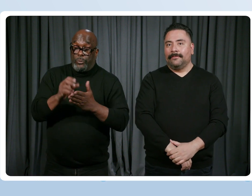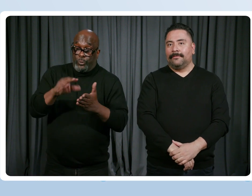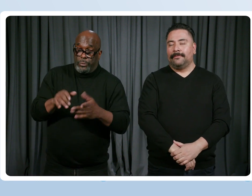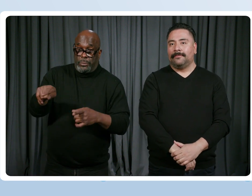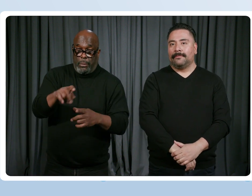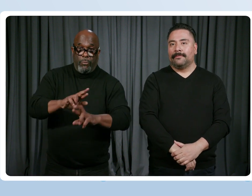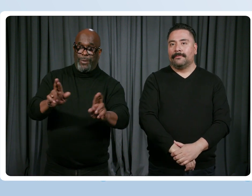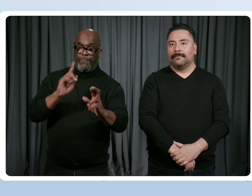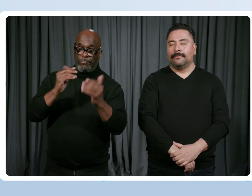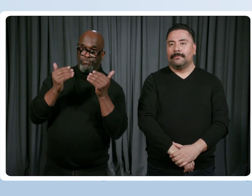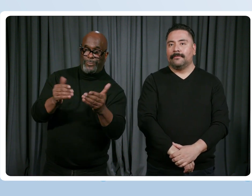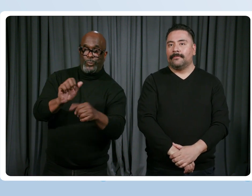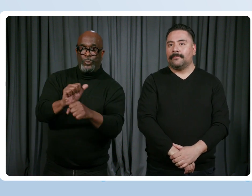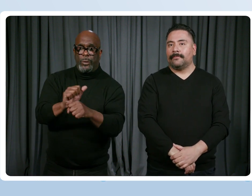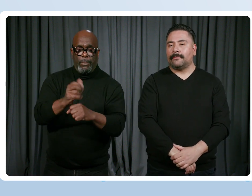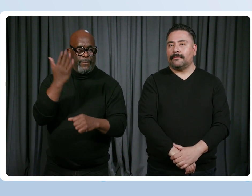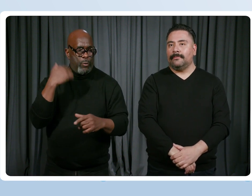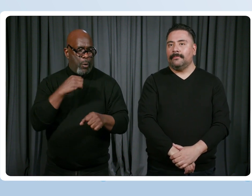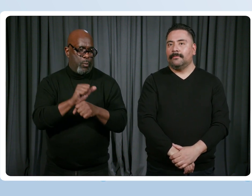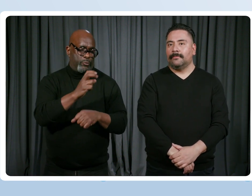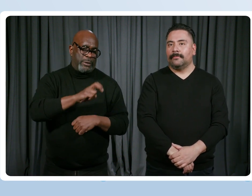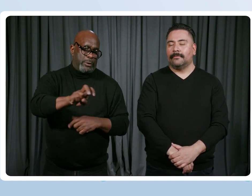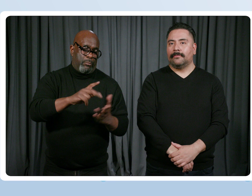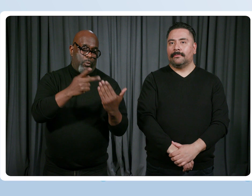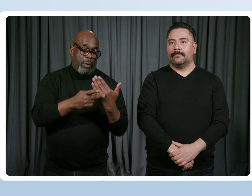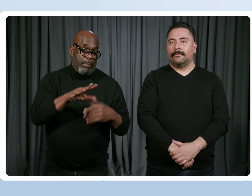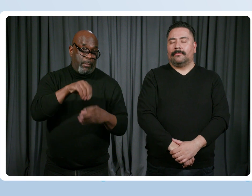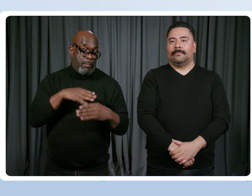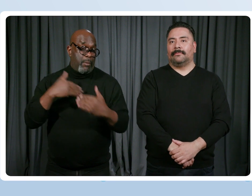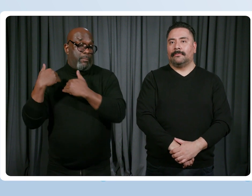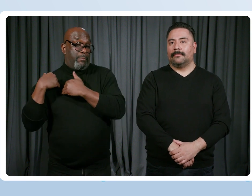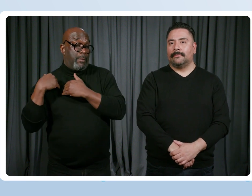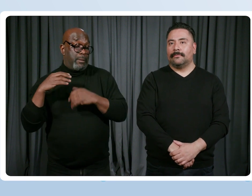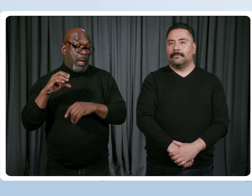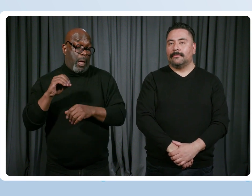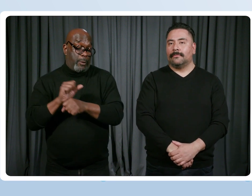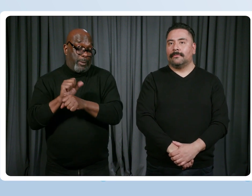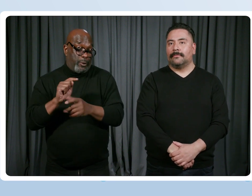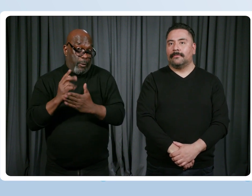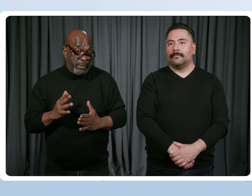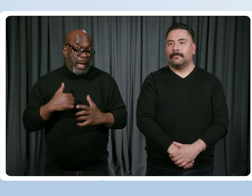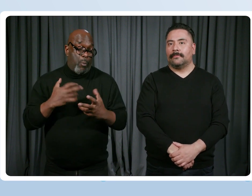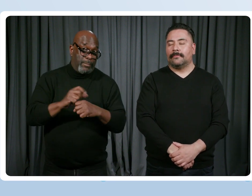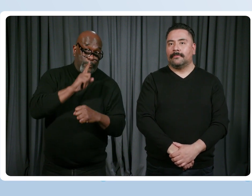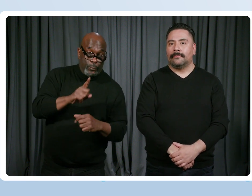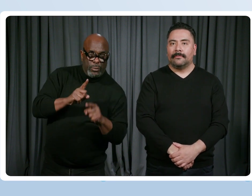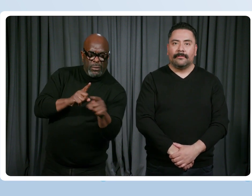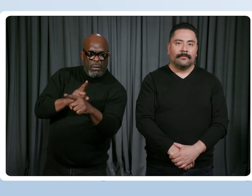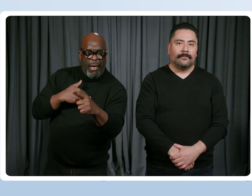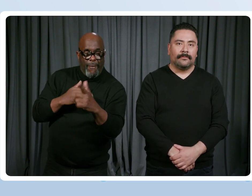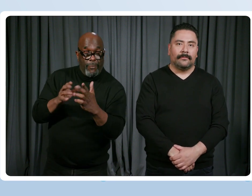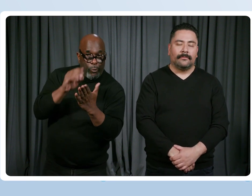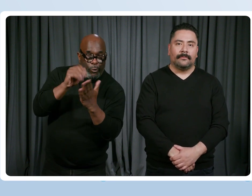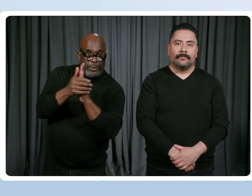work as well. So like when I was working in a transition program, part of my role as an occupational therapist is to make sure that they have the skills they need